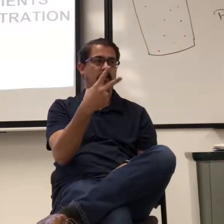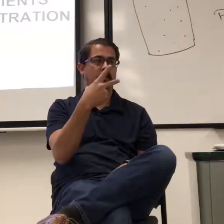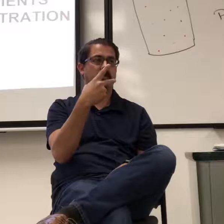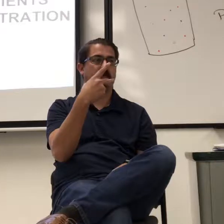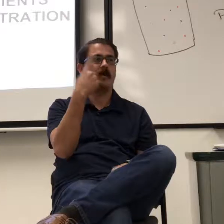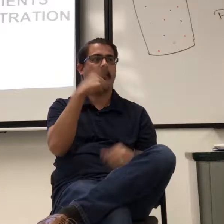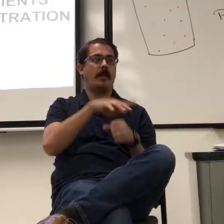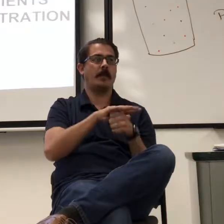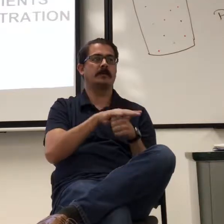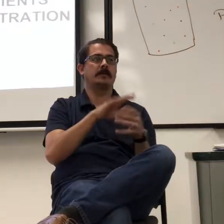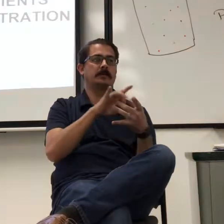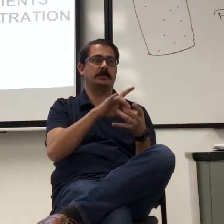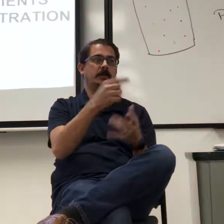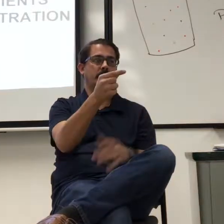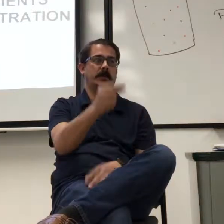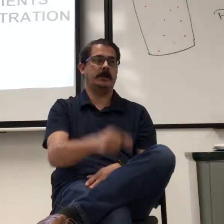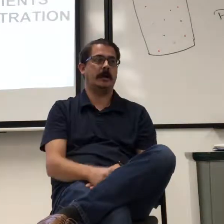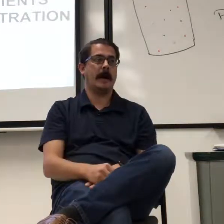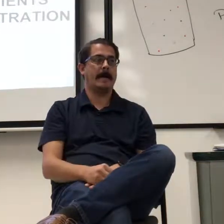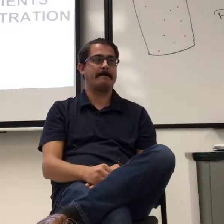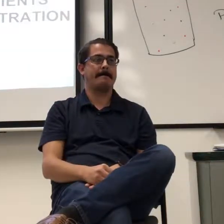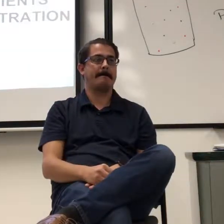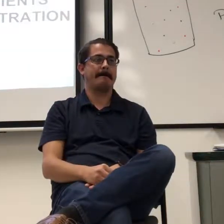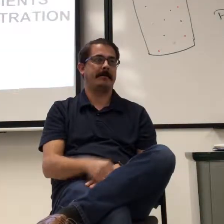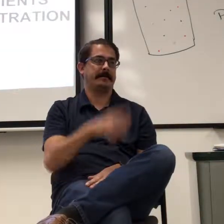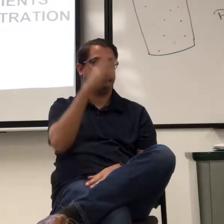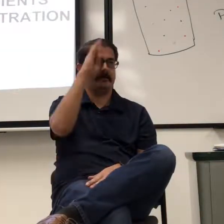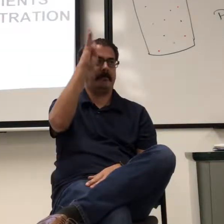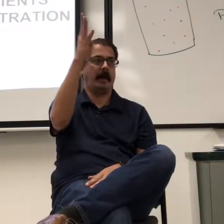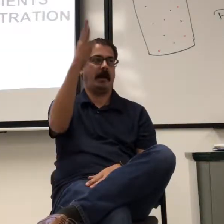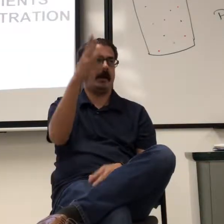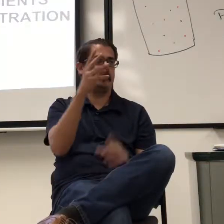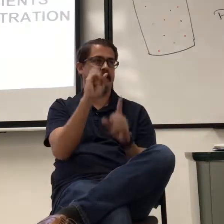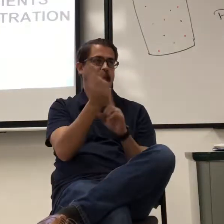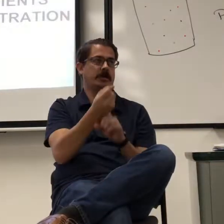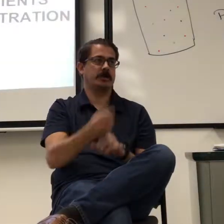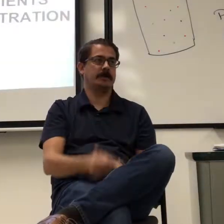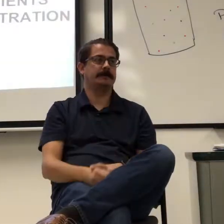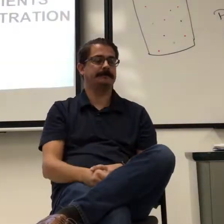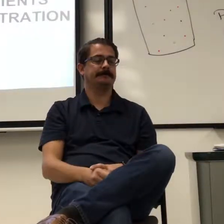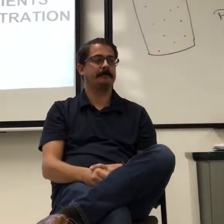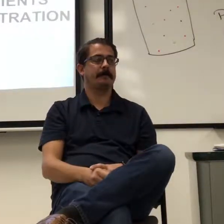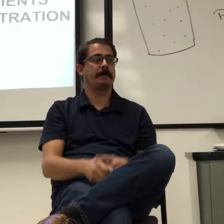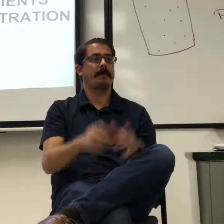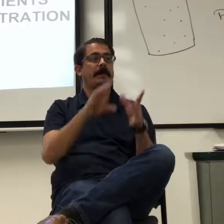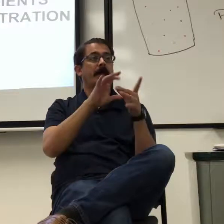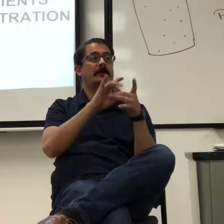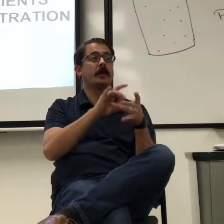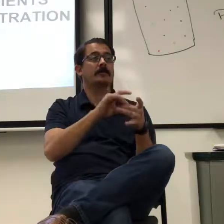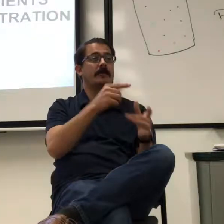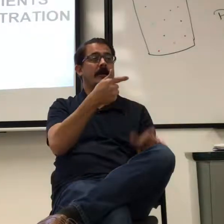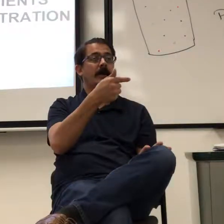of green, just kind of using made up stuff. And in terms of gas flow,